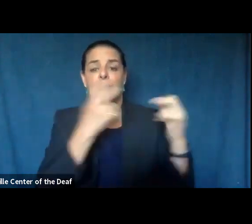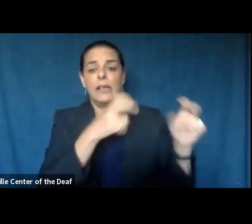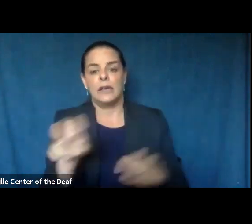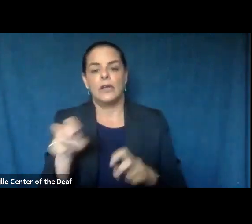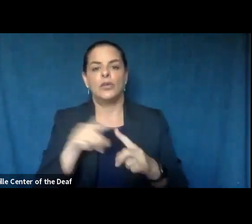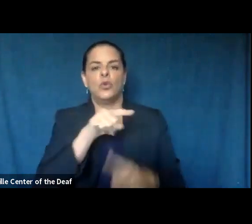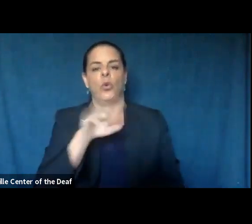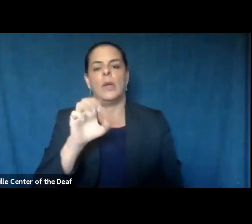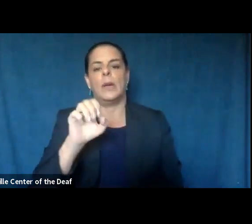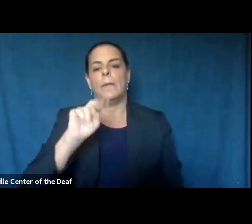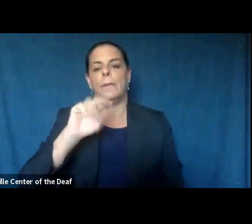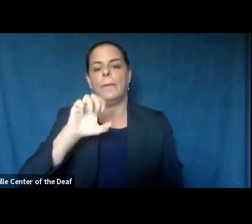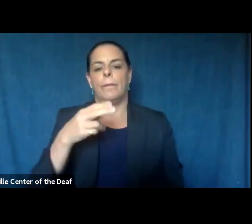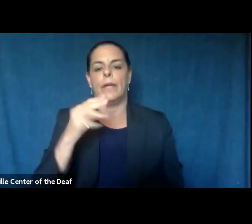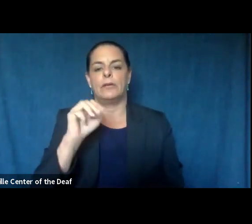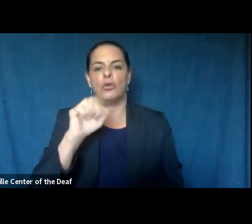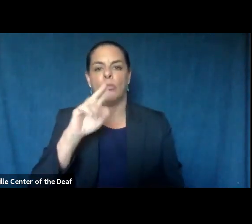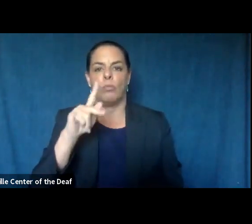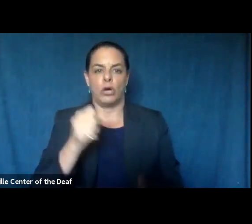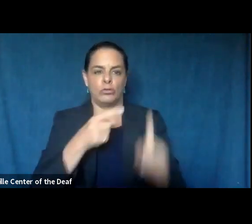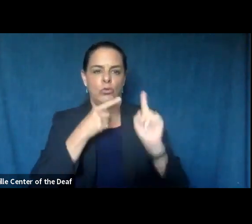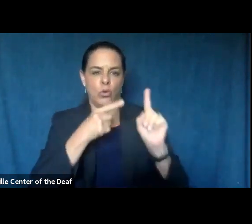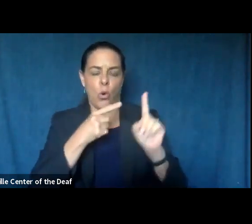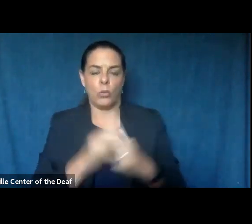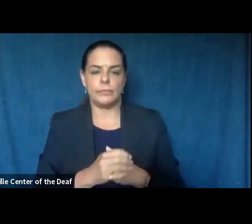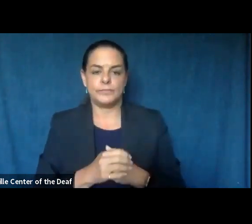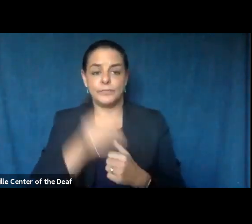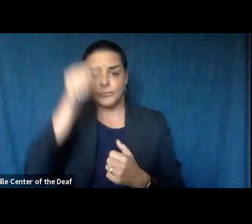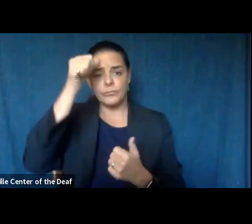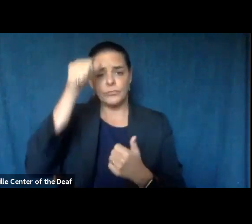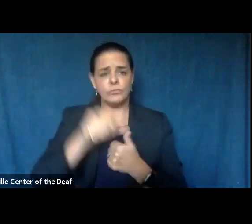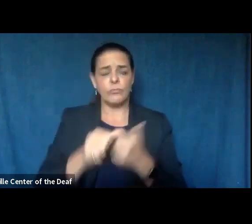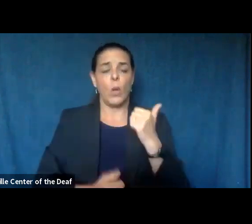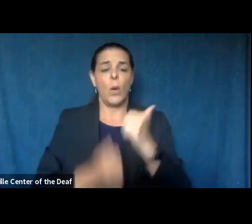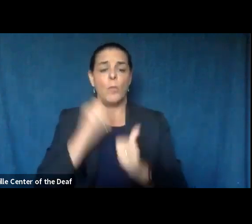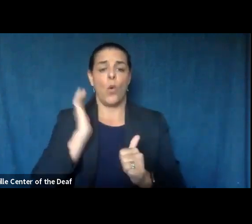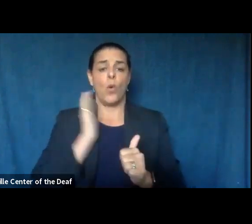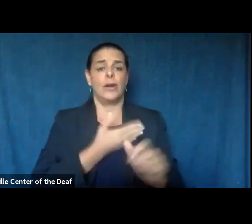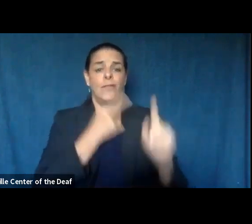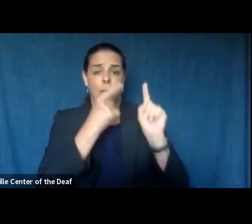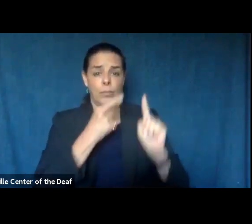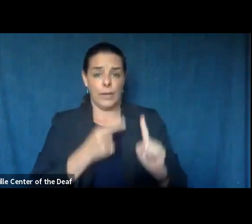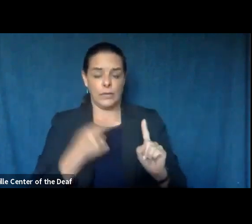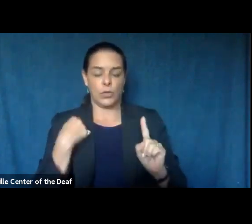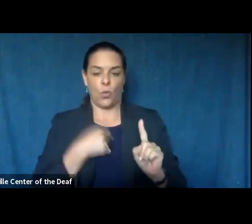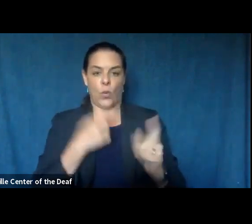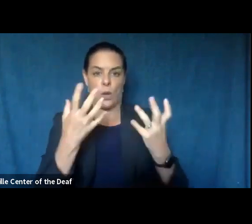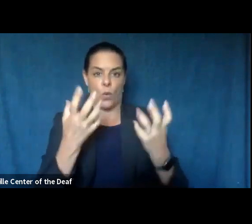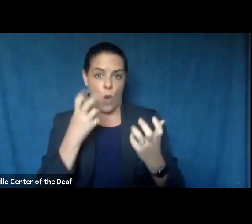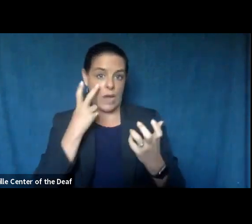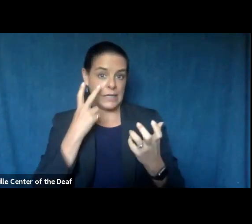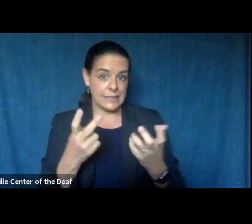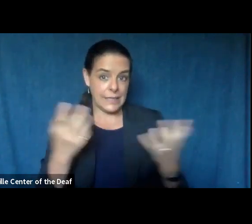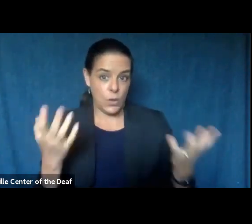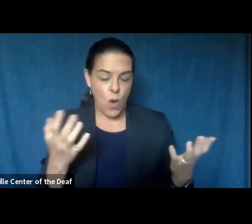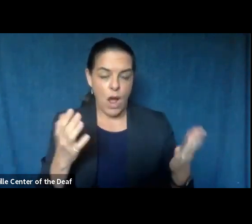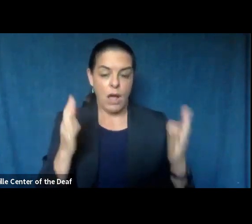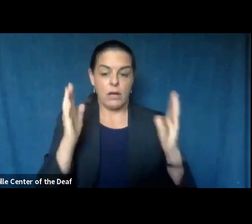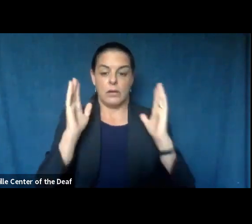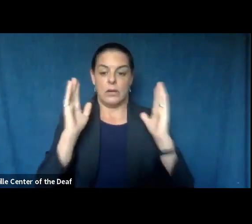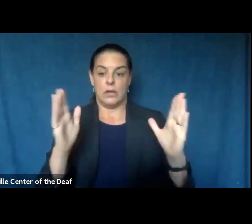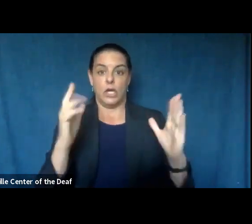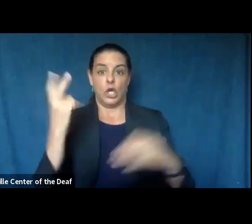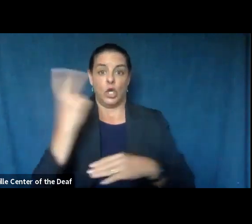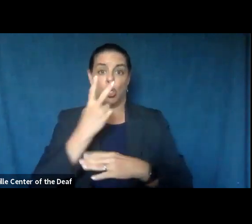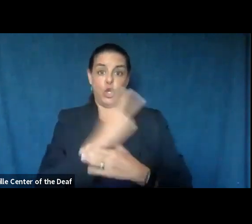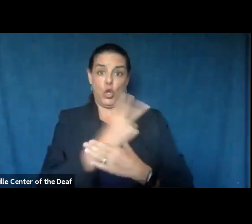to the benchmarks. As a reminder, for the majority of our benchmarks, what we want to see is no